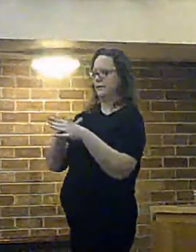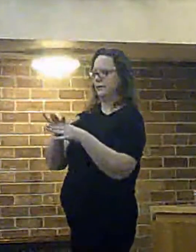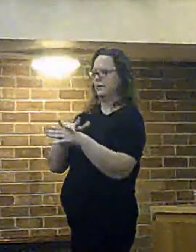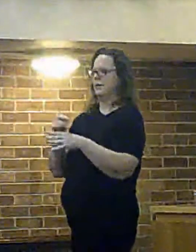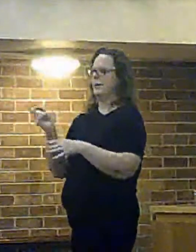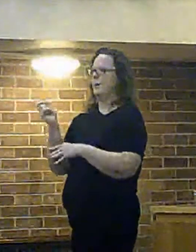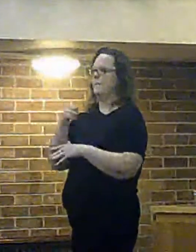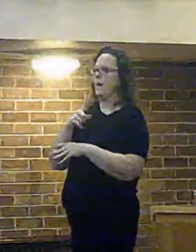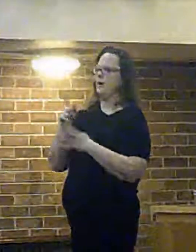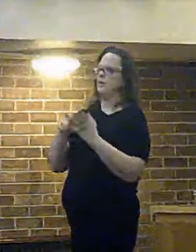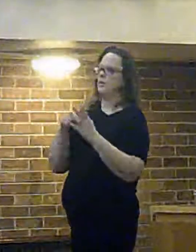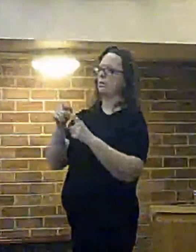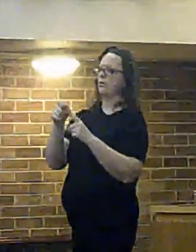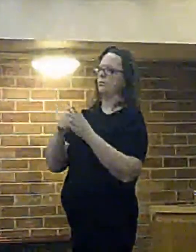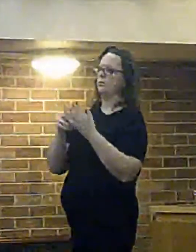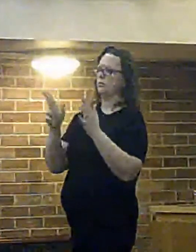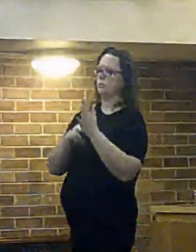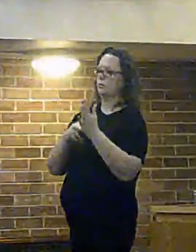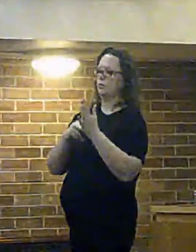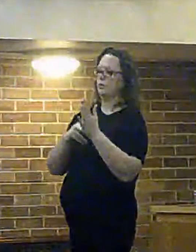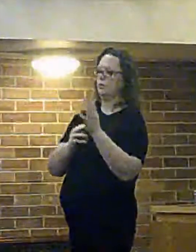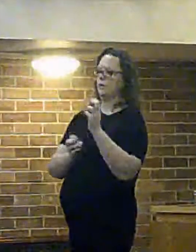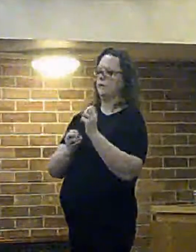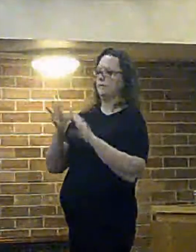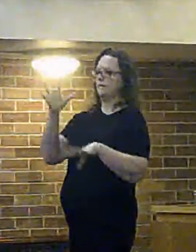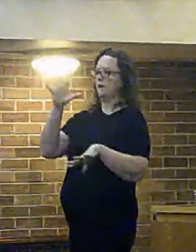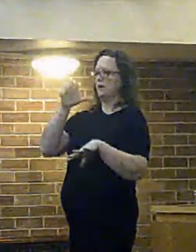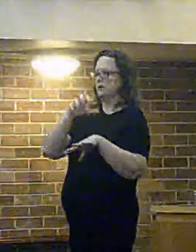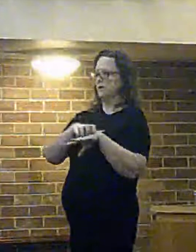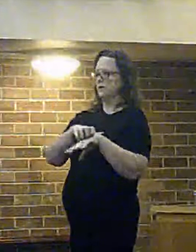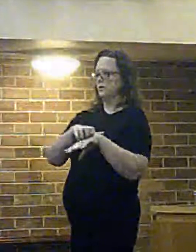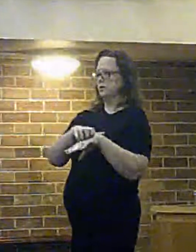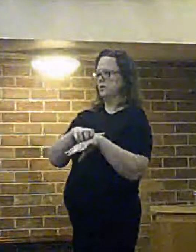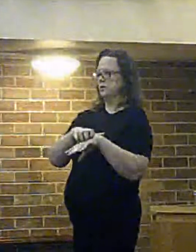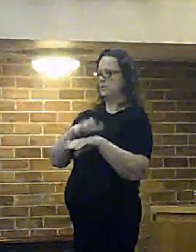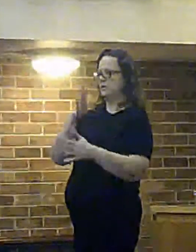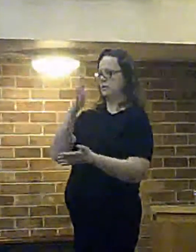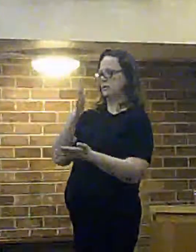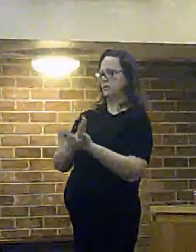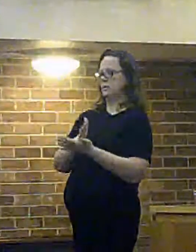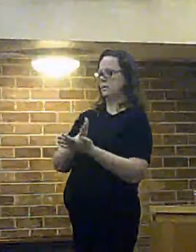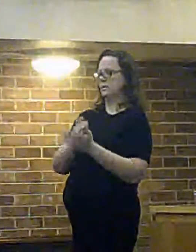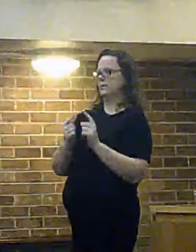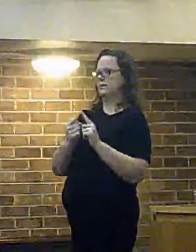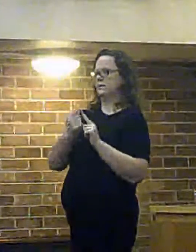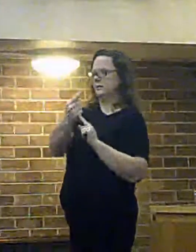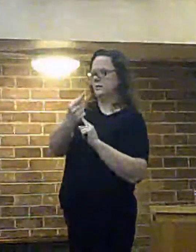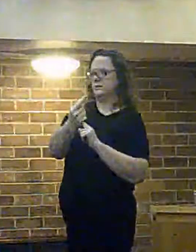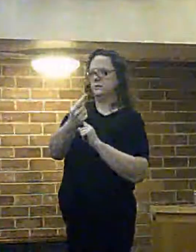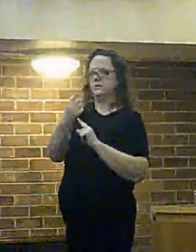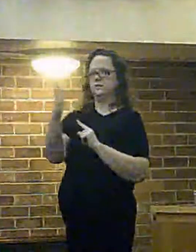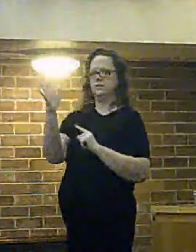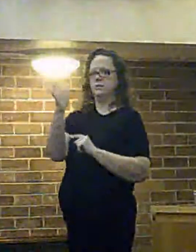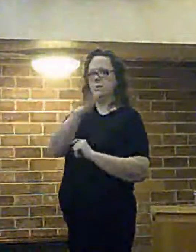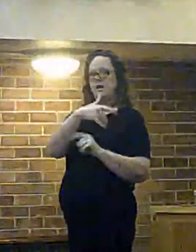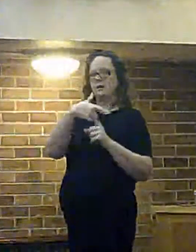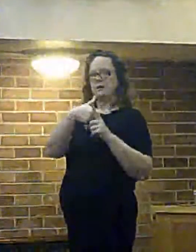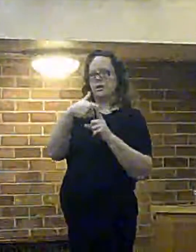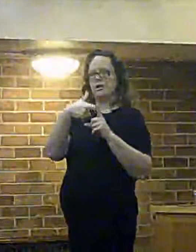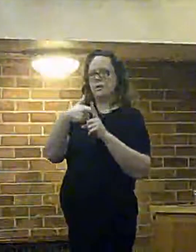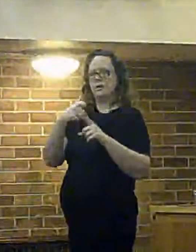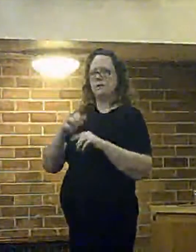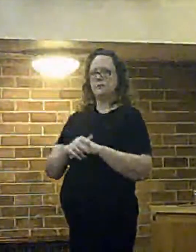the current Upton fire station, so it doesn't surmount the absolute problem about the distance to West Kirby.